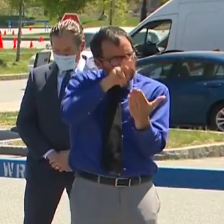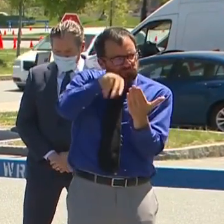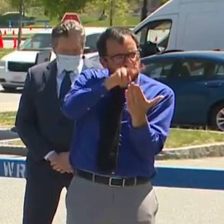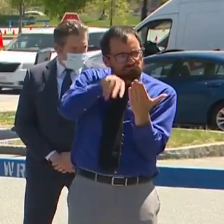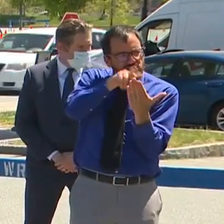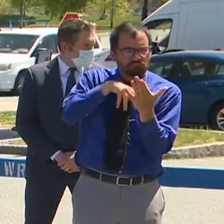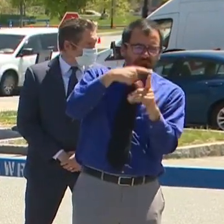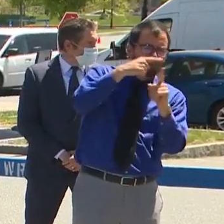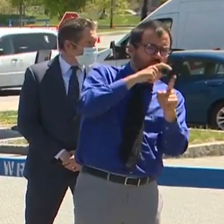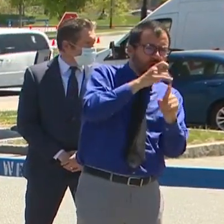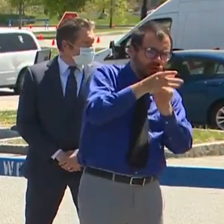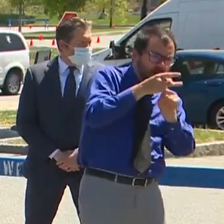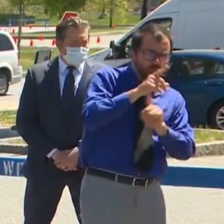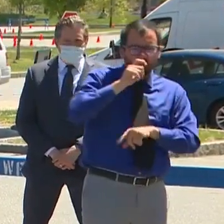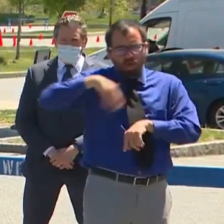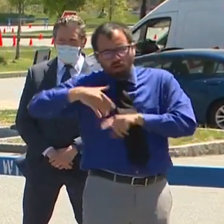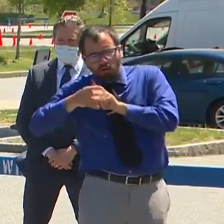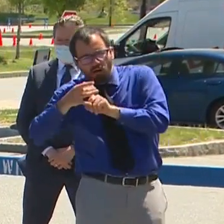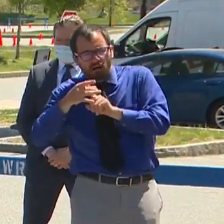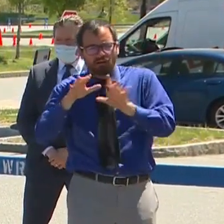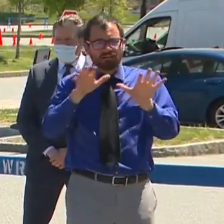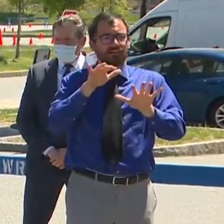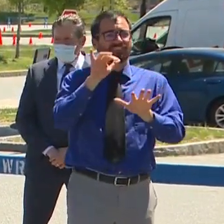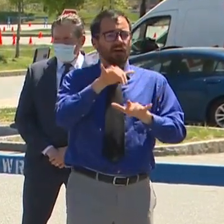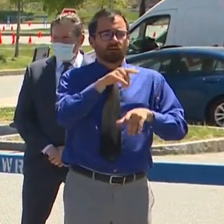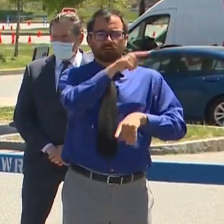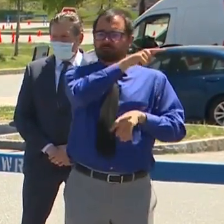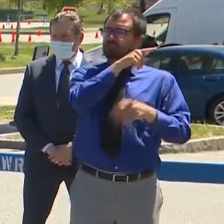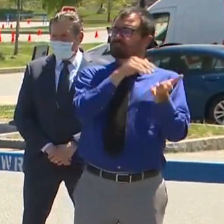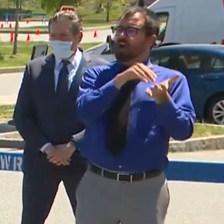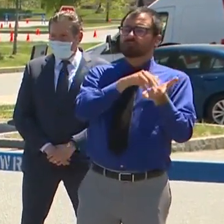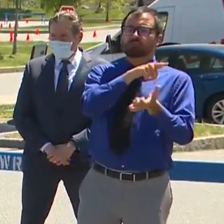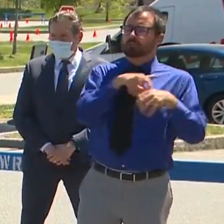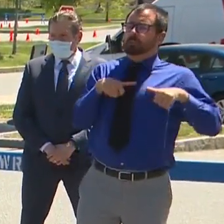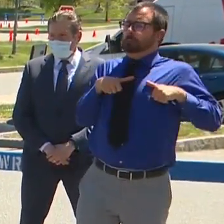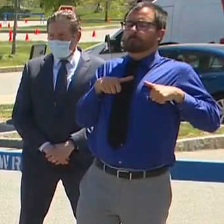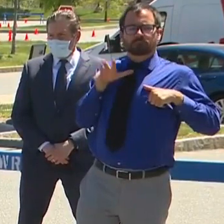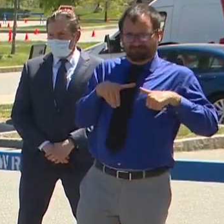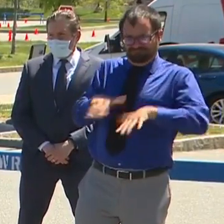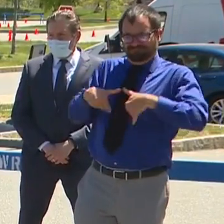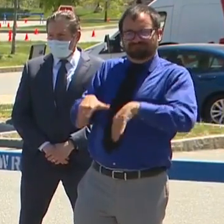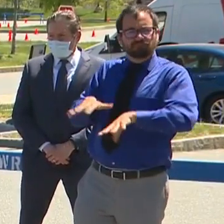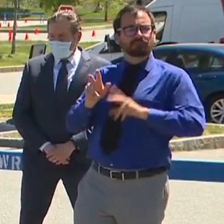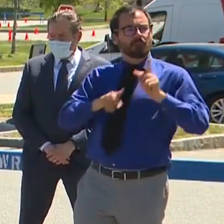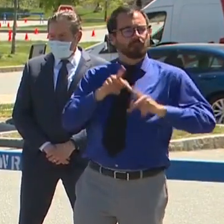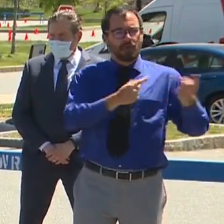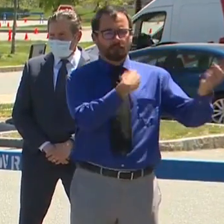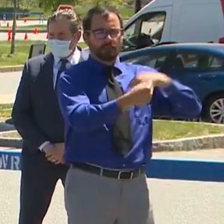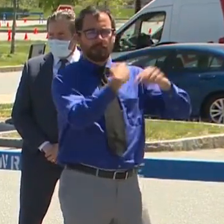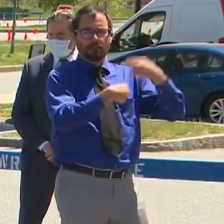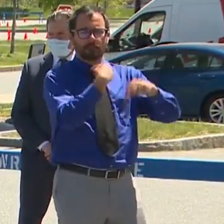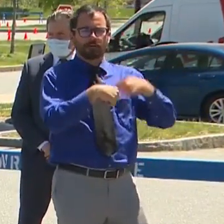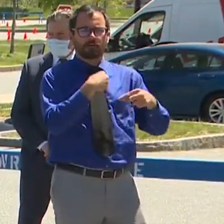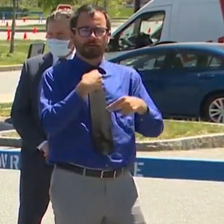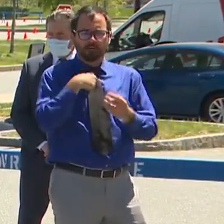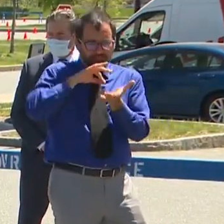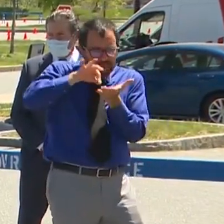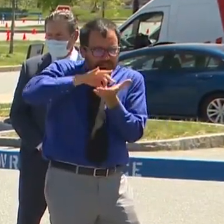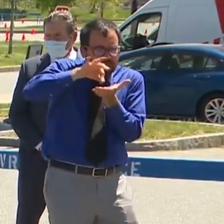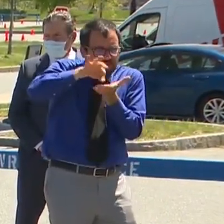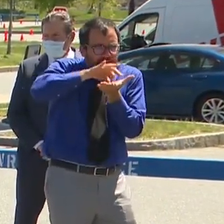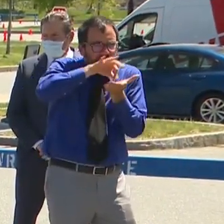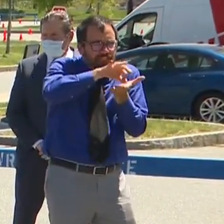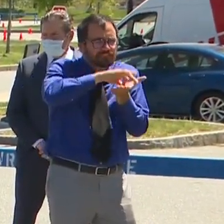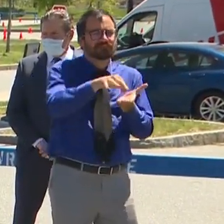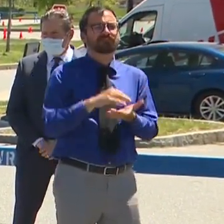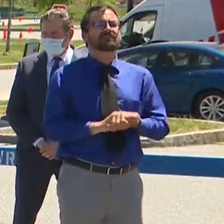the testing site. So part of this is that today I'm proud to announce that the City of Lawrence It's going to invest $1 million to